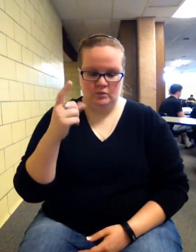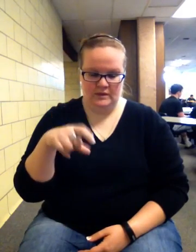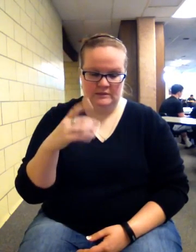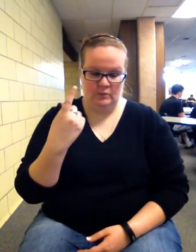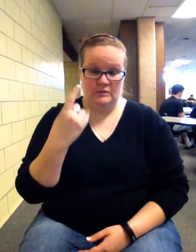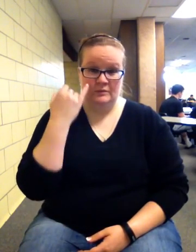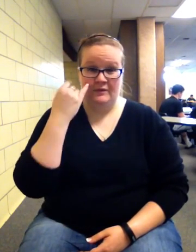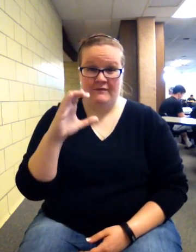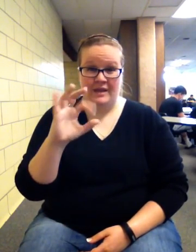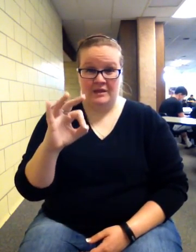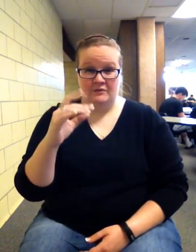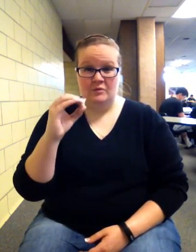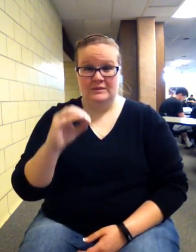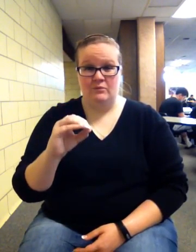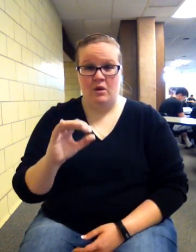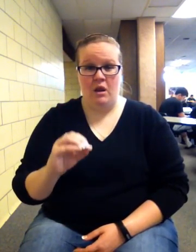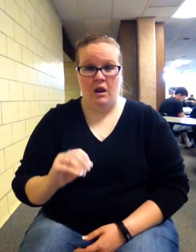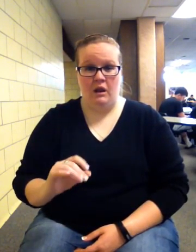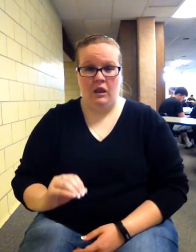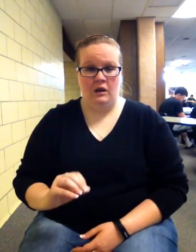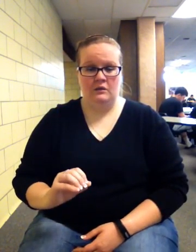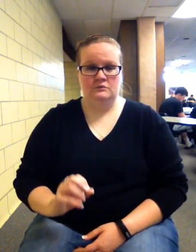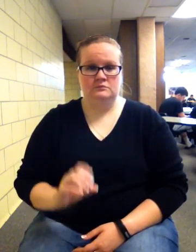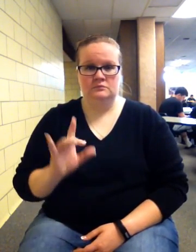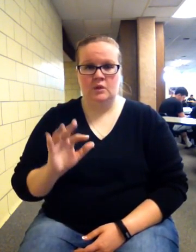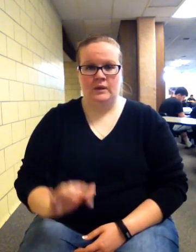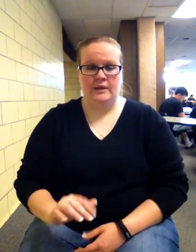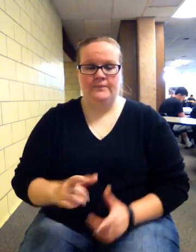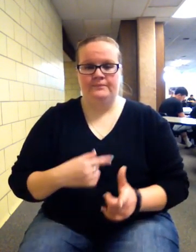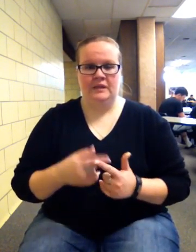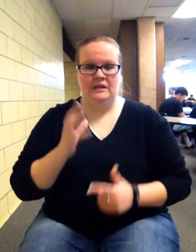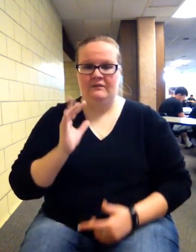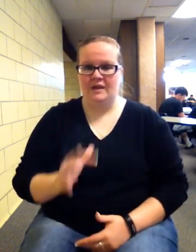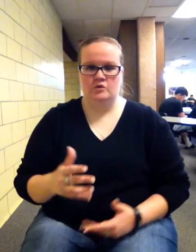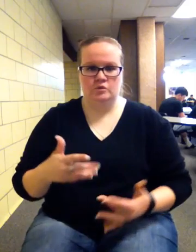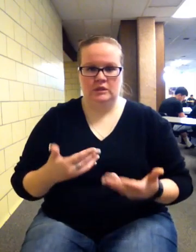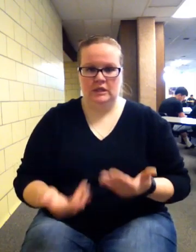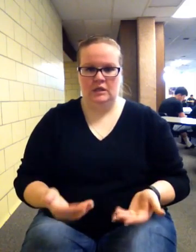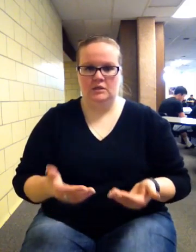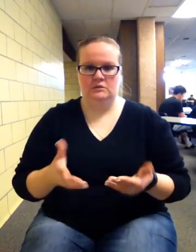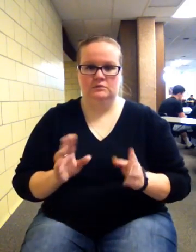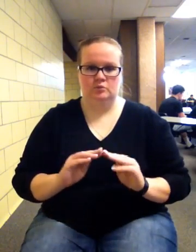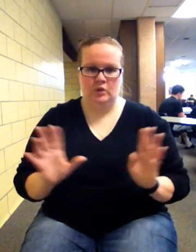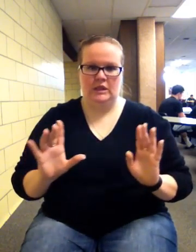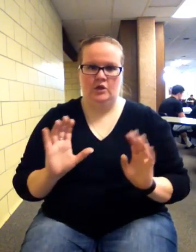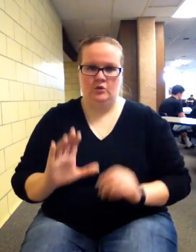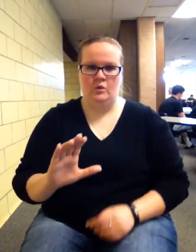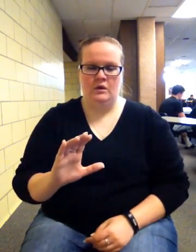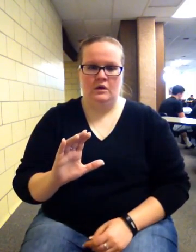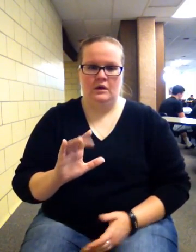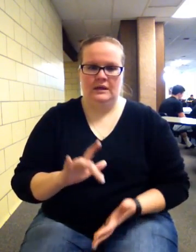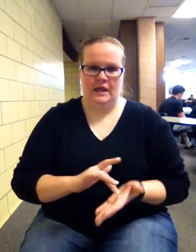there, make a cash flow a zero with a frequency of one. And then eventually let's go and clear your calculator. Because otherwise you'll end up getting iteration errors.